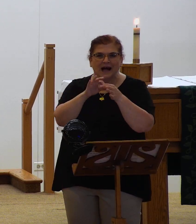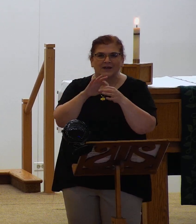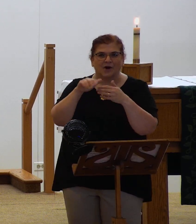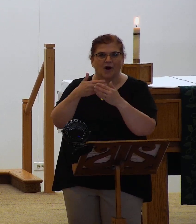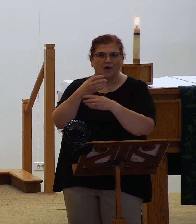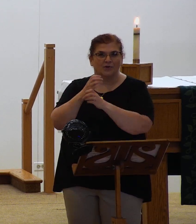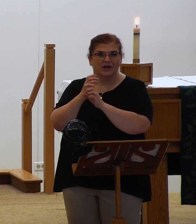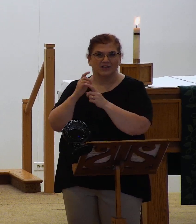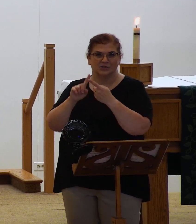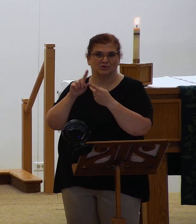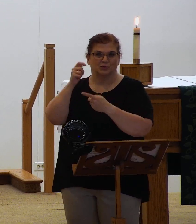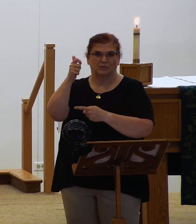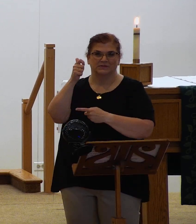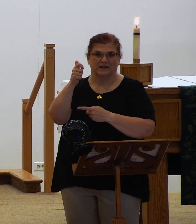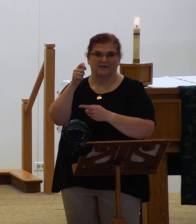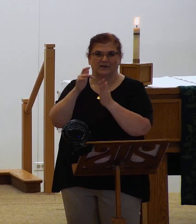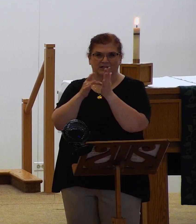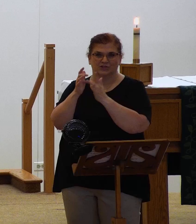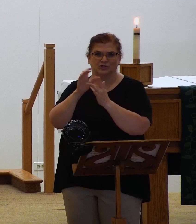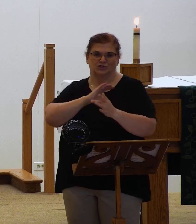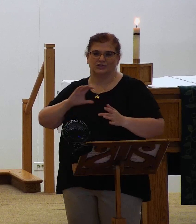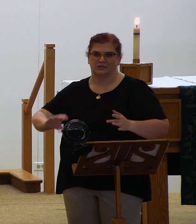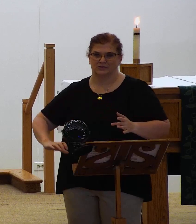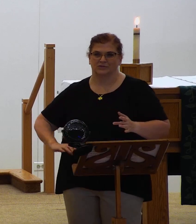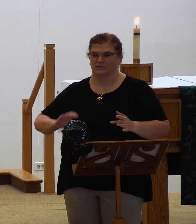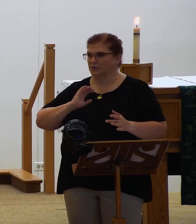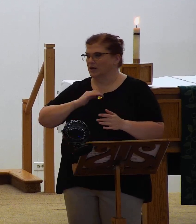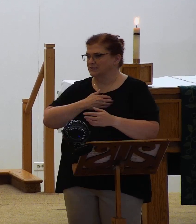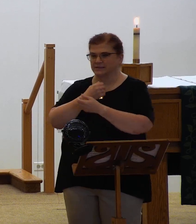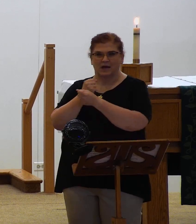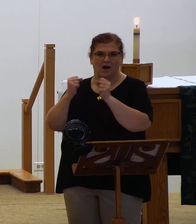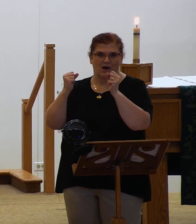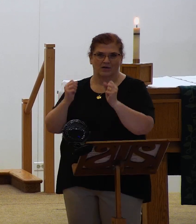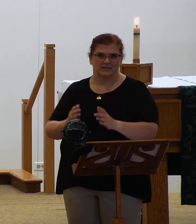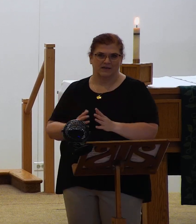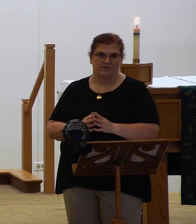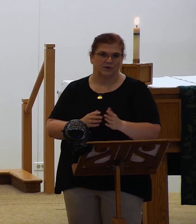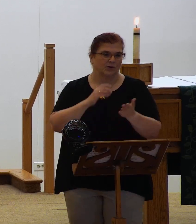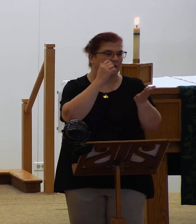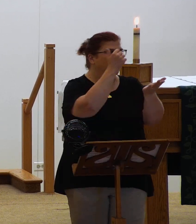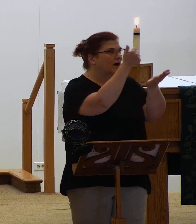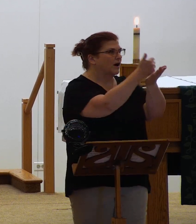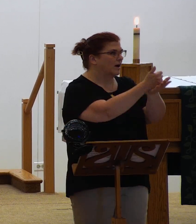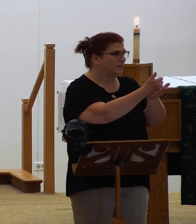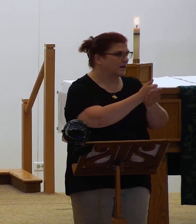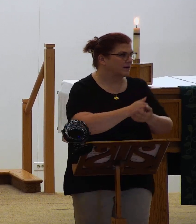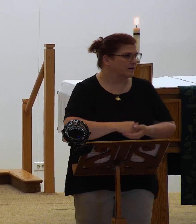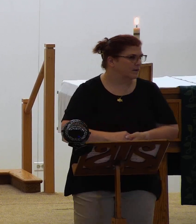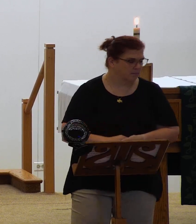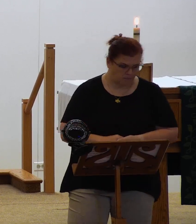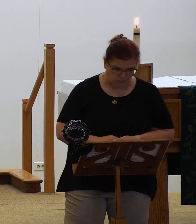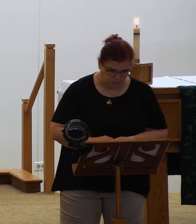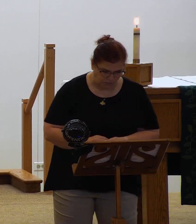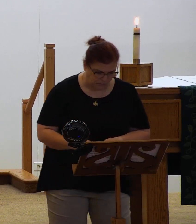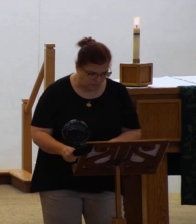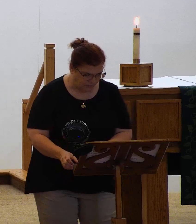all creation to himself, Jesus Christ, our Savior.